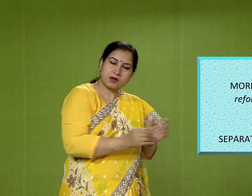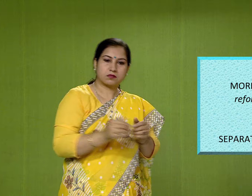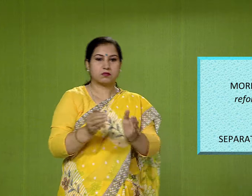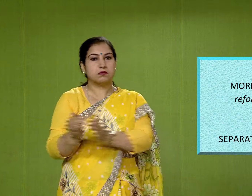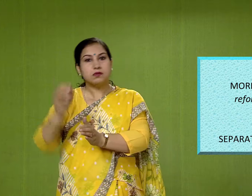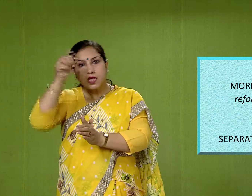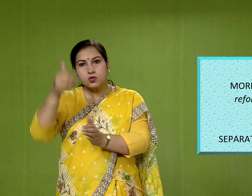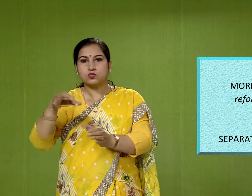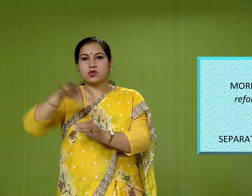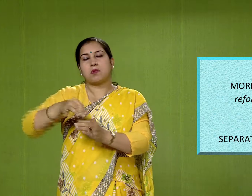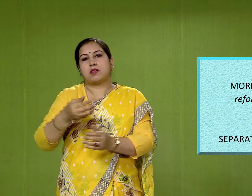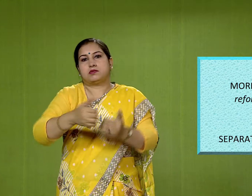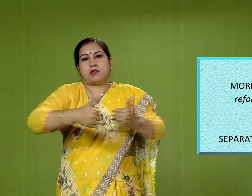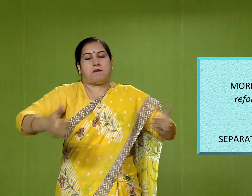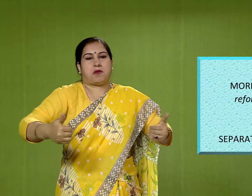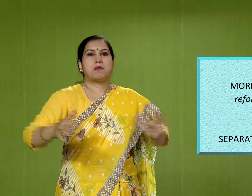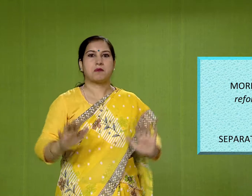the Indian freedom struggle.